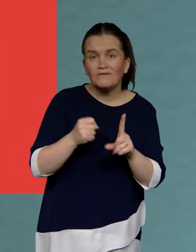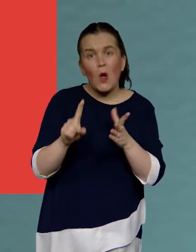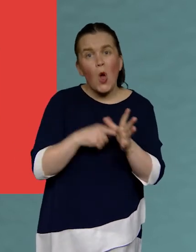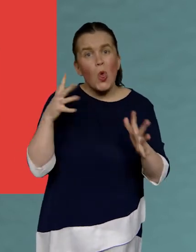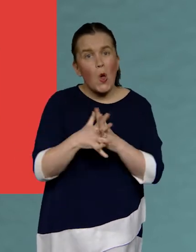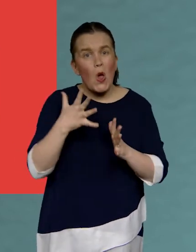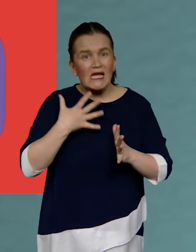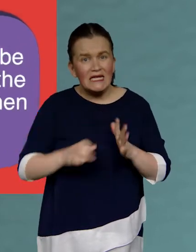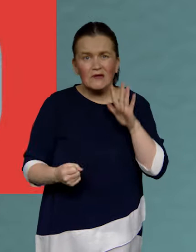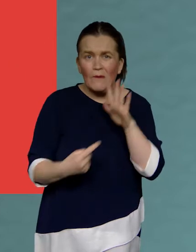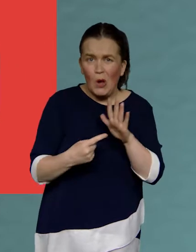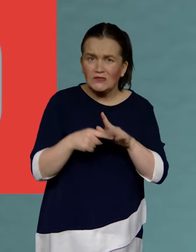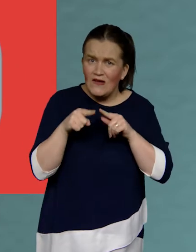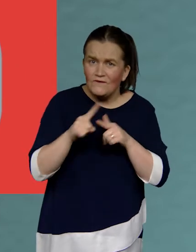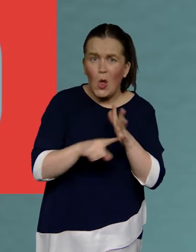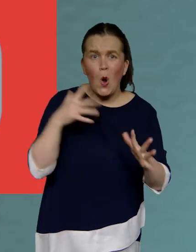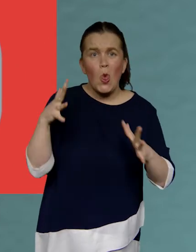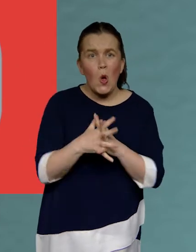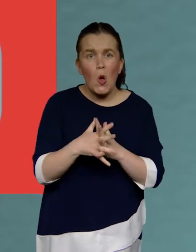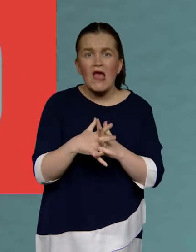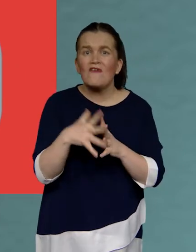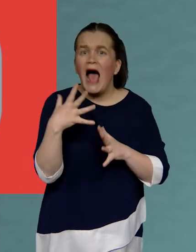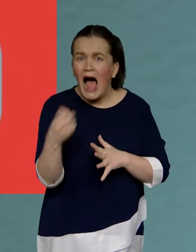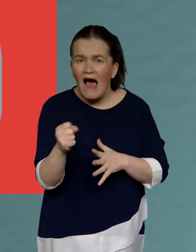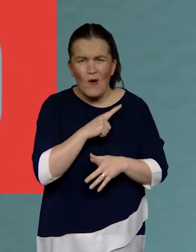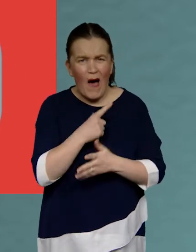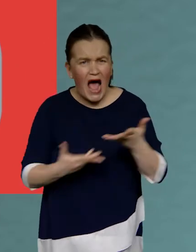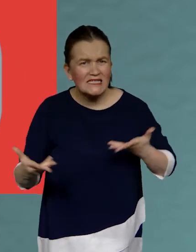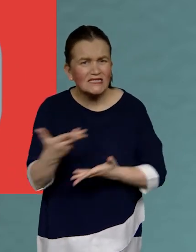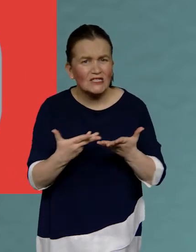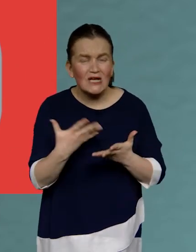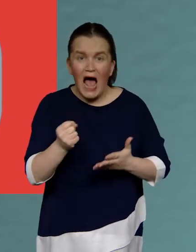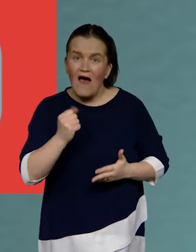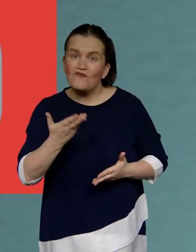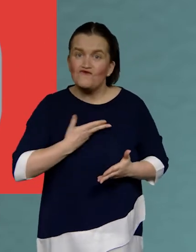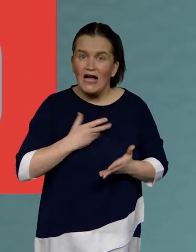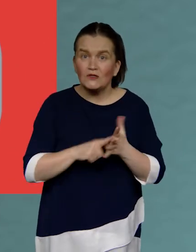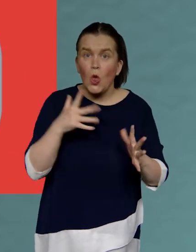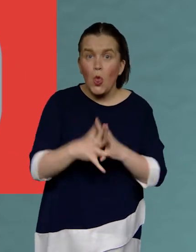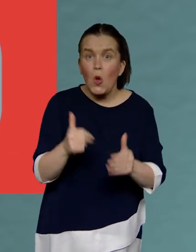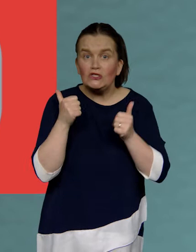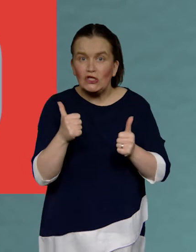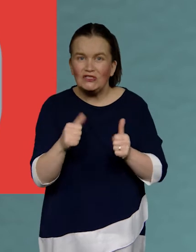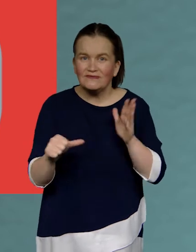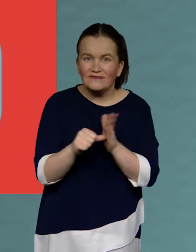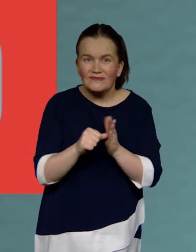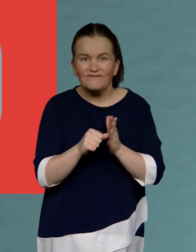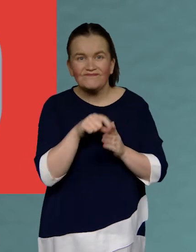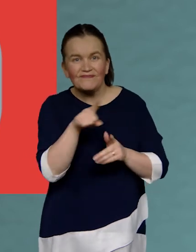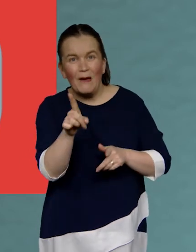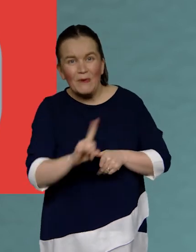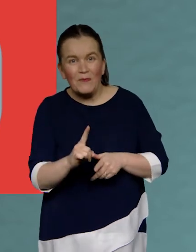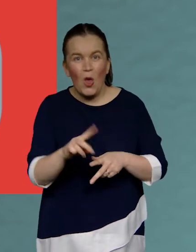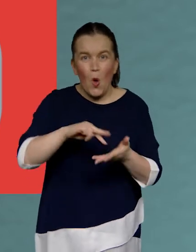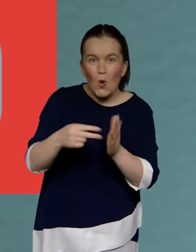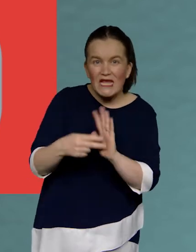not be having this conversation." Having rights in law is good, but it is hard to hold people or organisations to account. The process